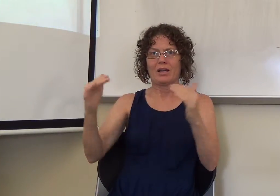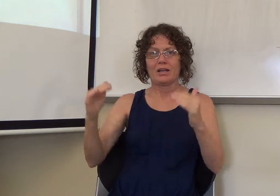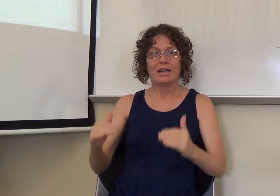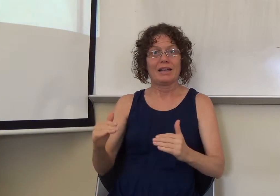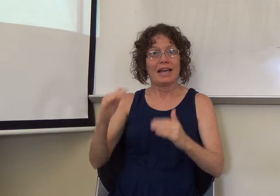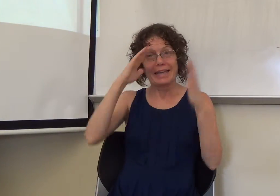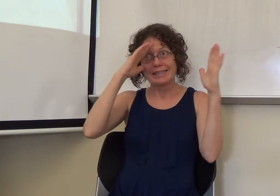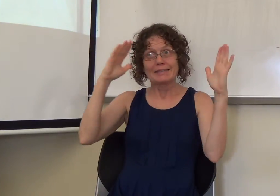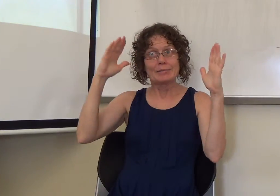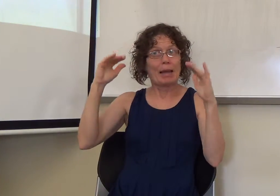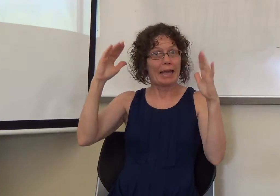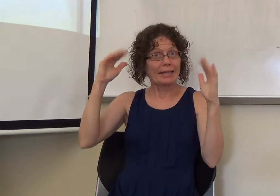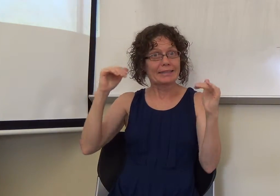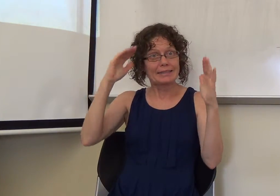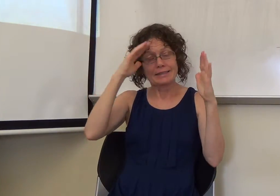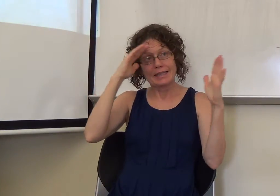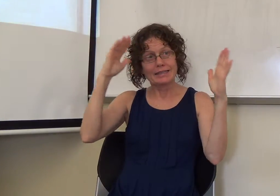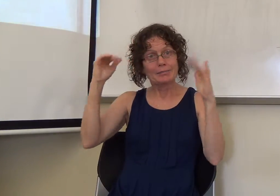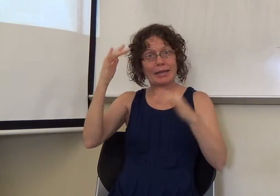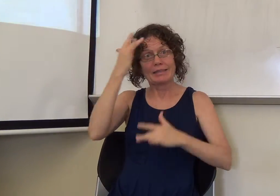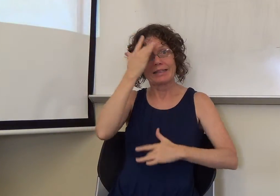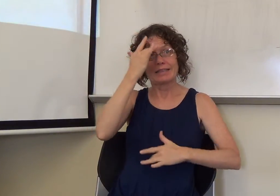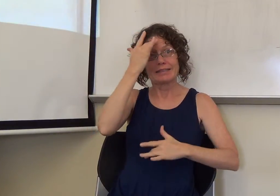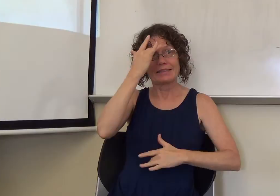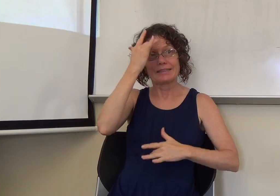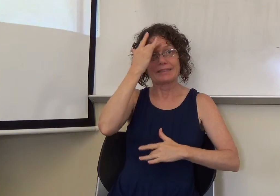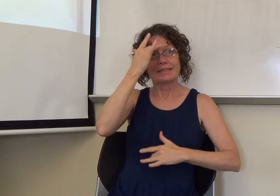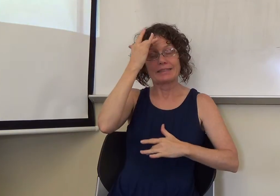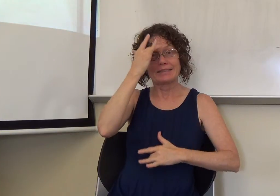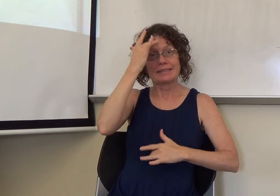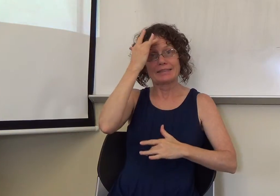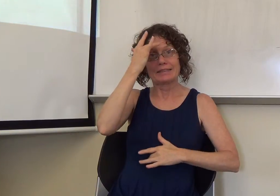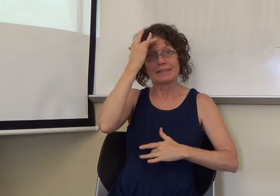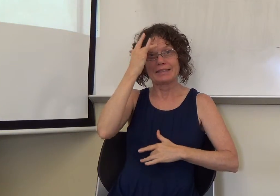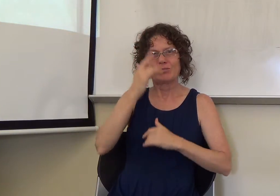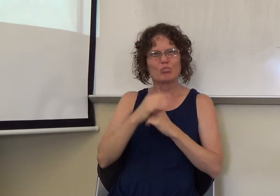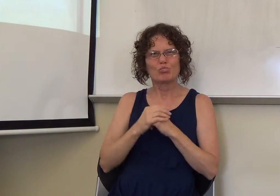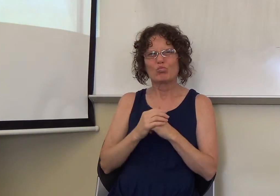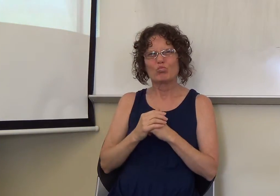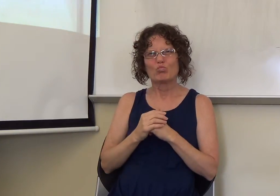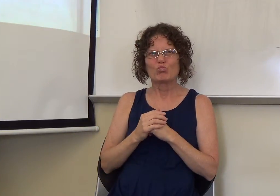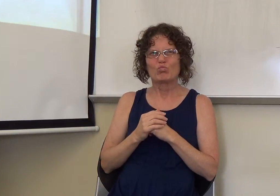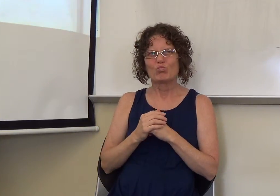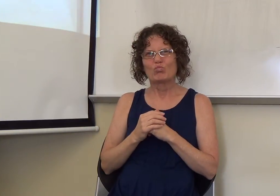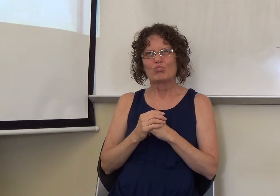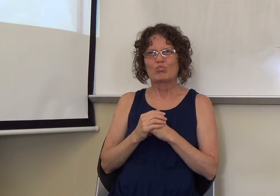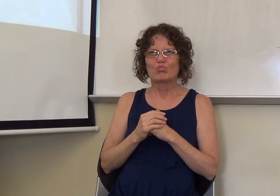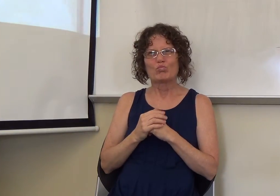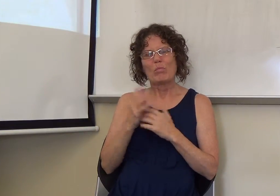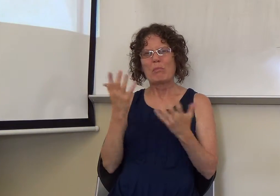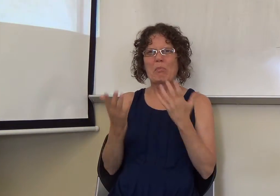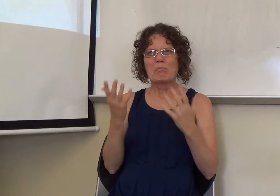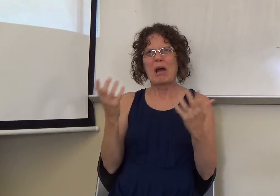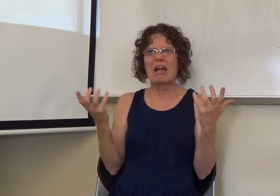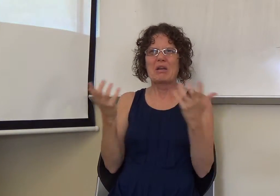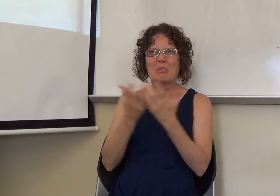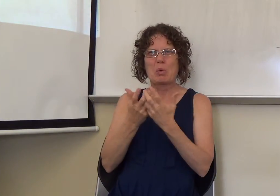expecting them? Does a child expect illnesses necessarily? That might work, but there's a